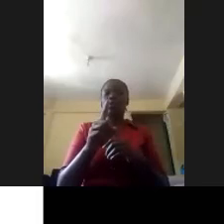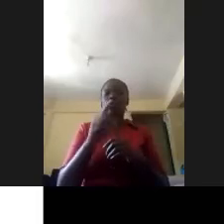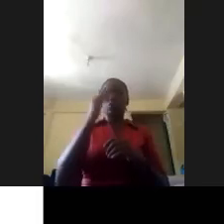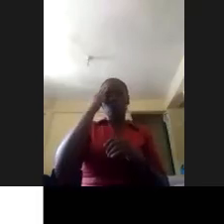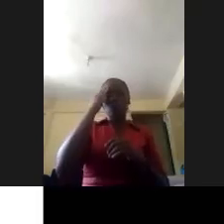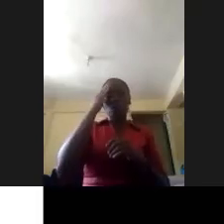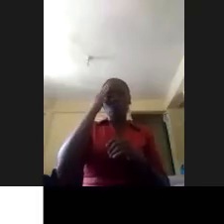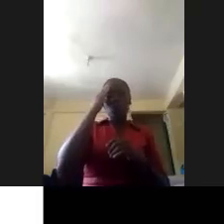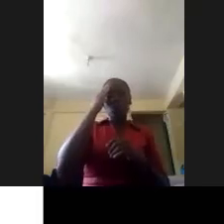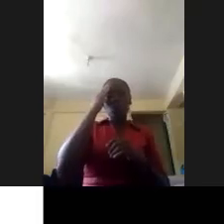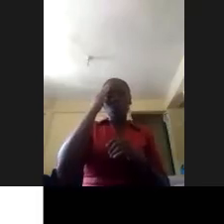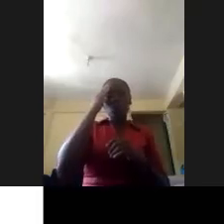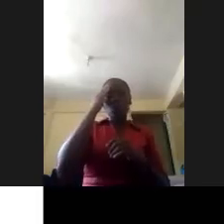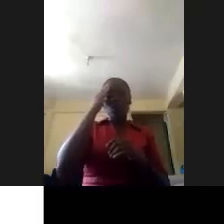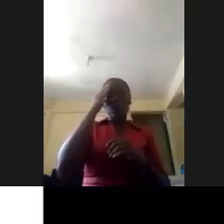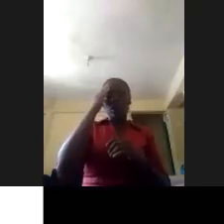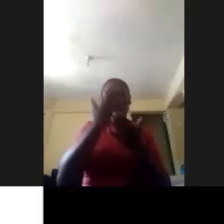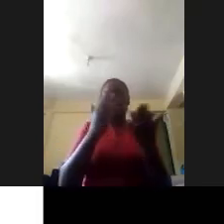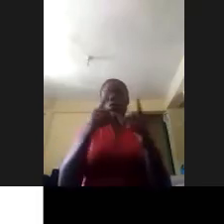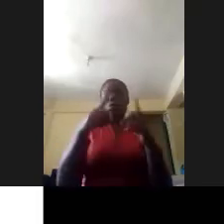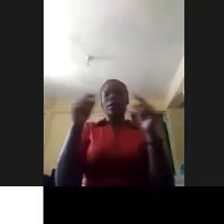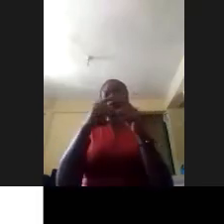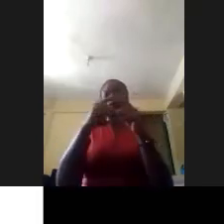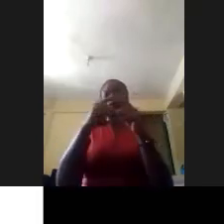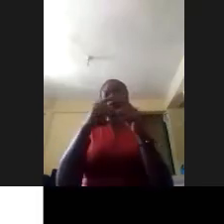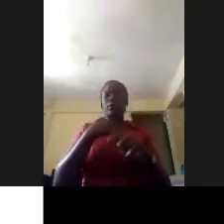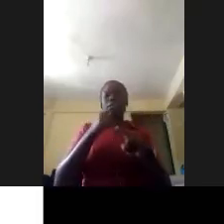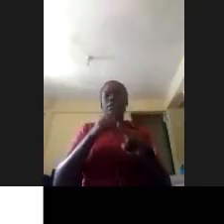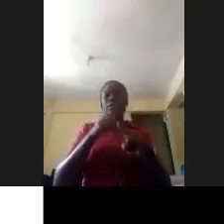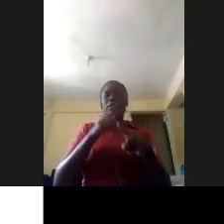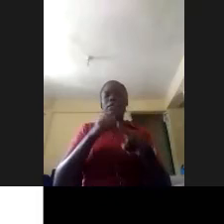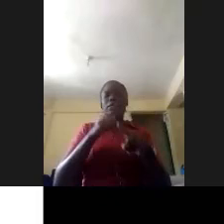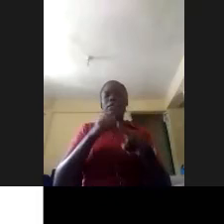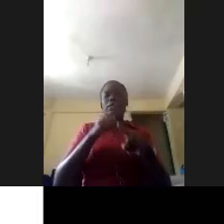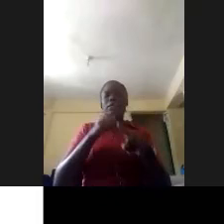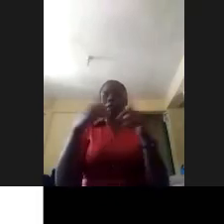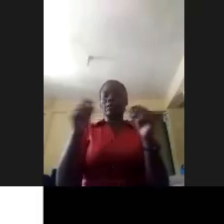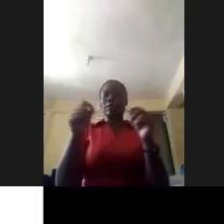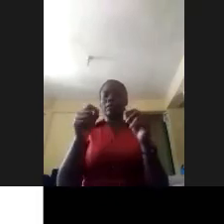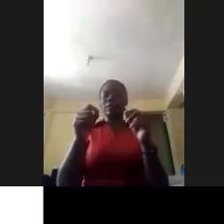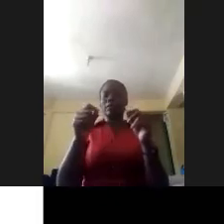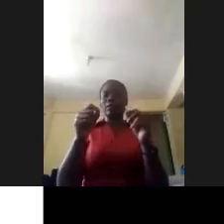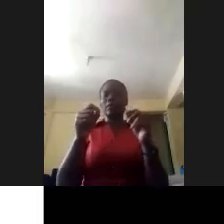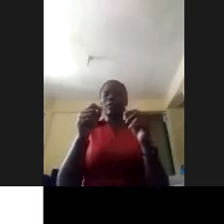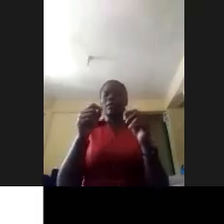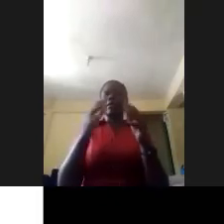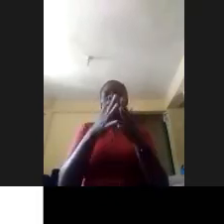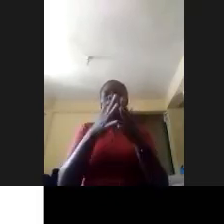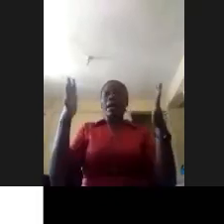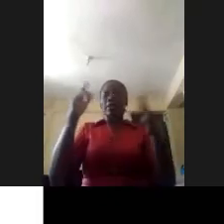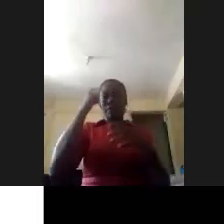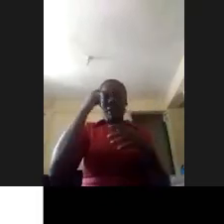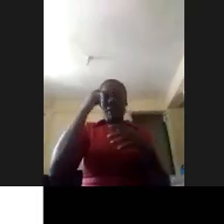some of the words that come to me when I read this are, you know, the vibrance, yeah, the